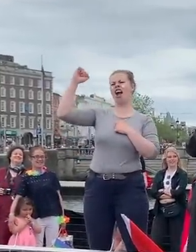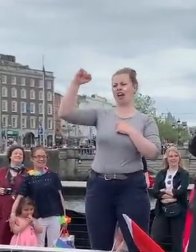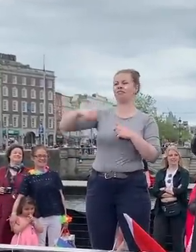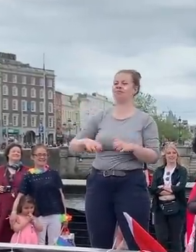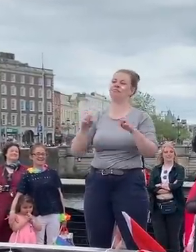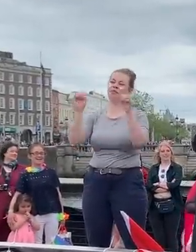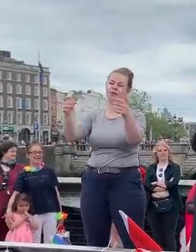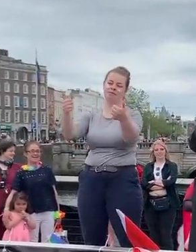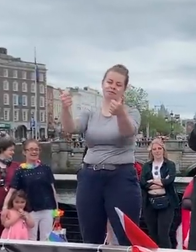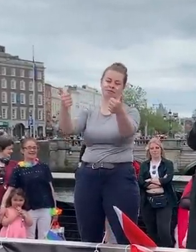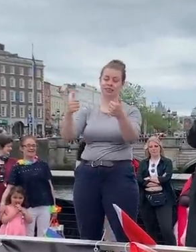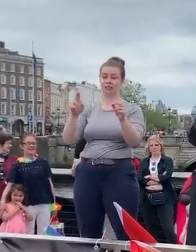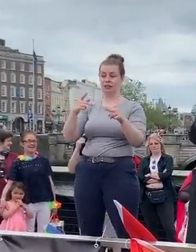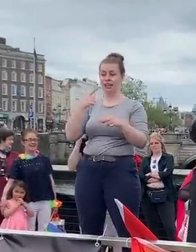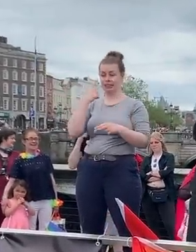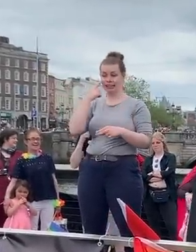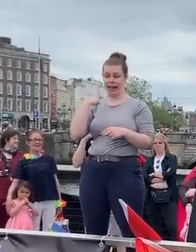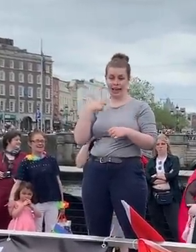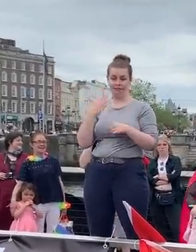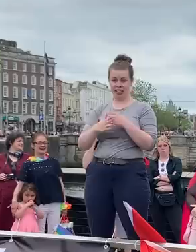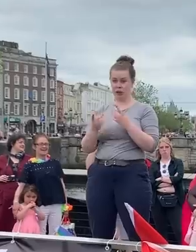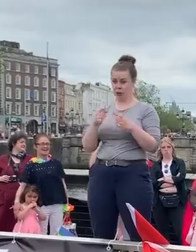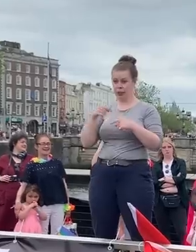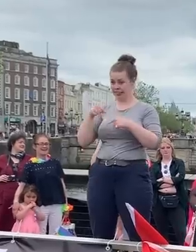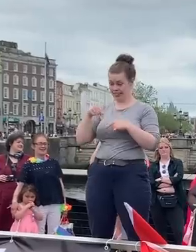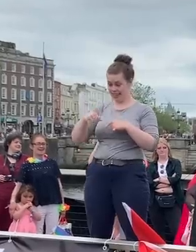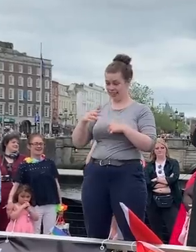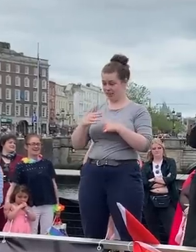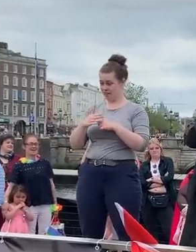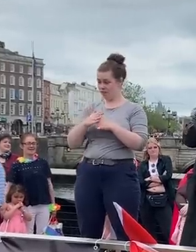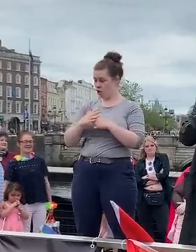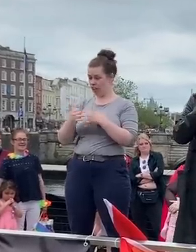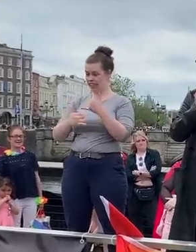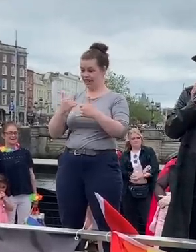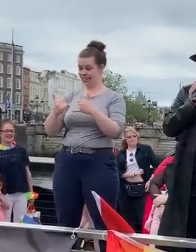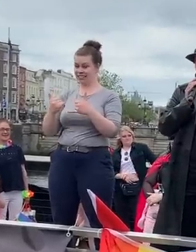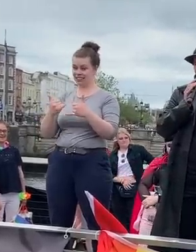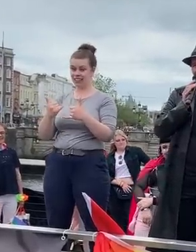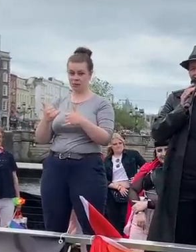Okay, you can tell I've been doing this since before we had any